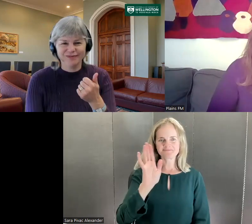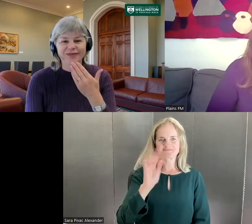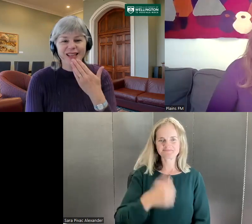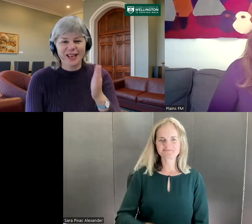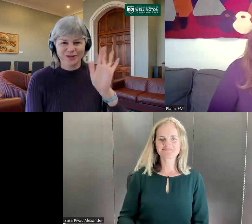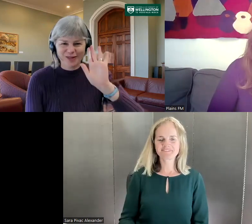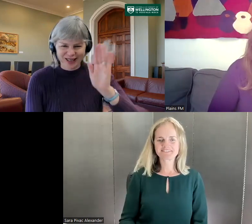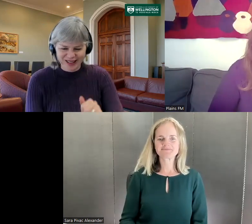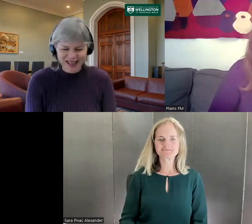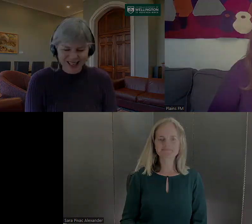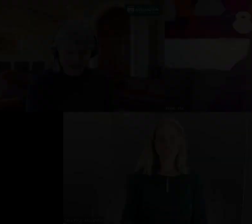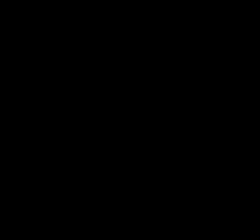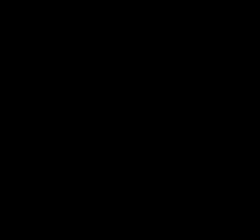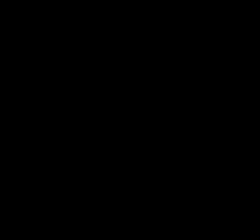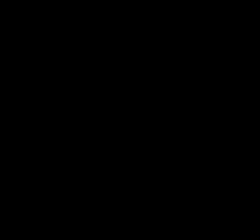goodbye. Thank you.